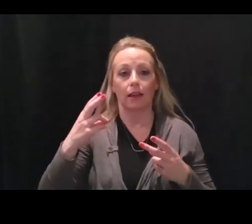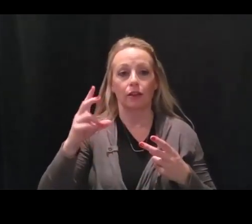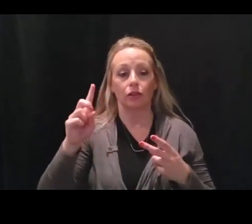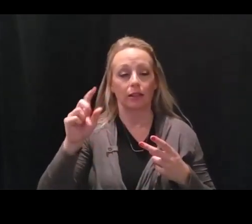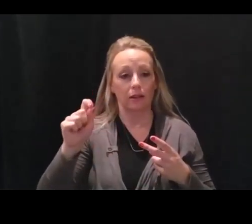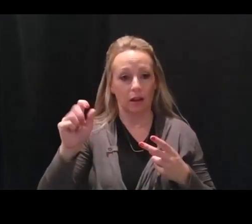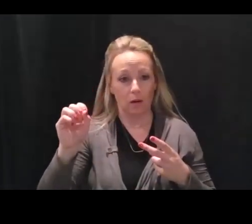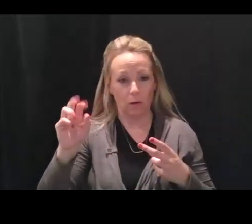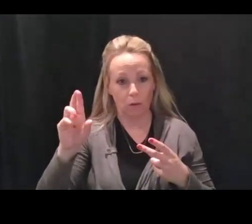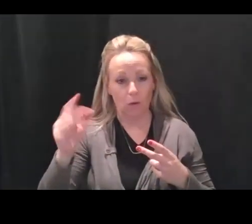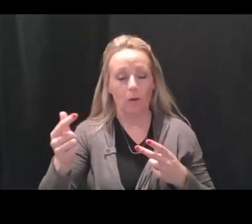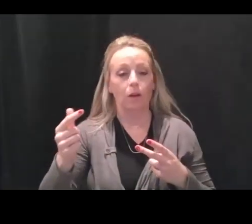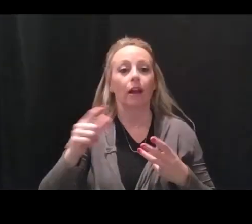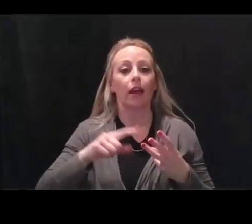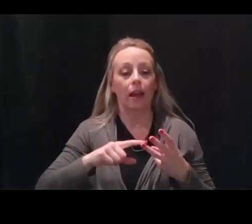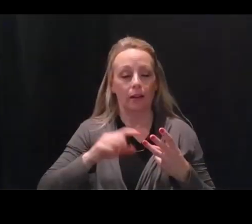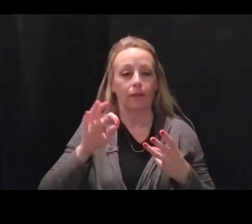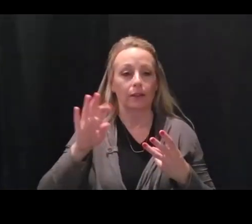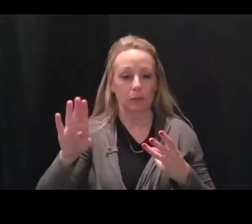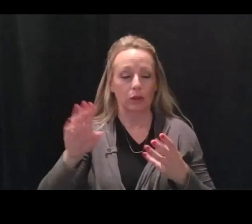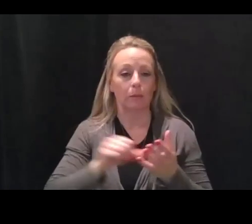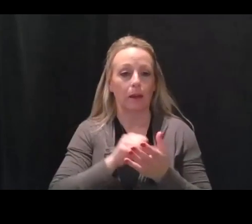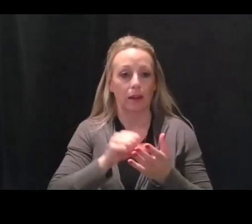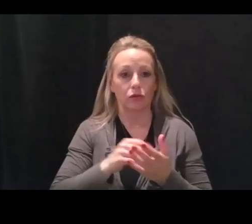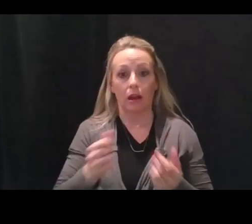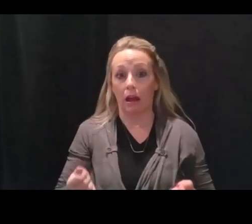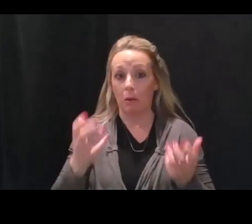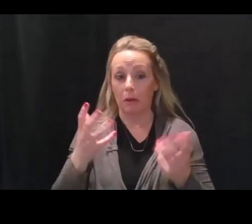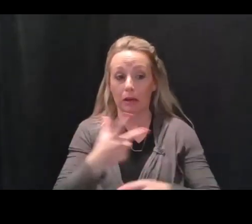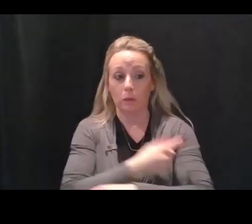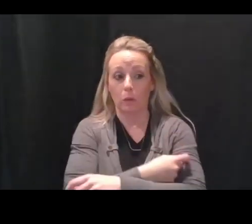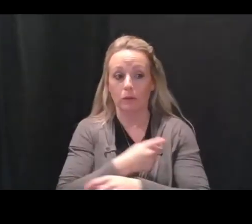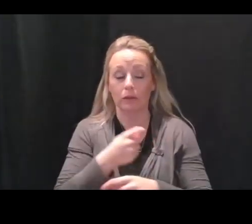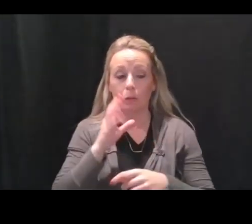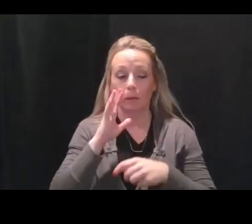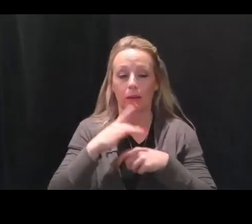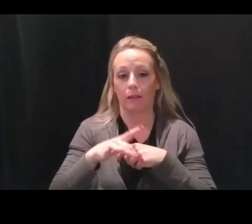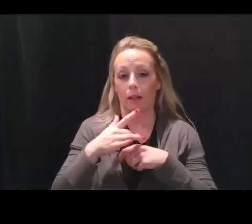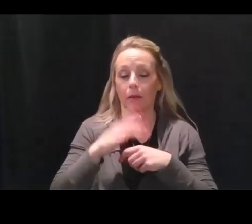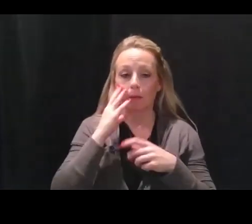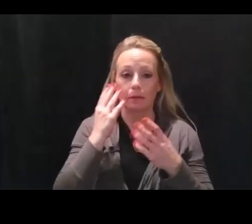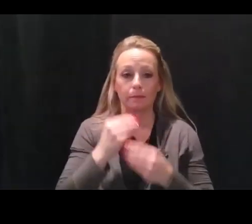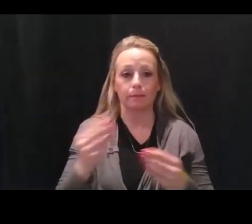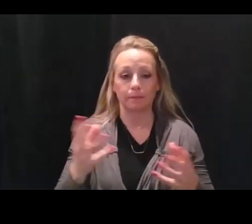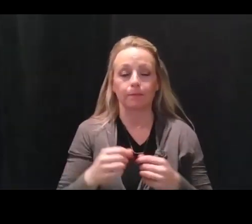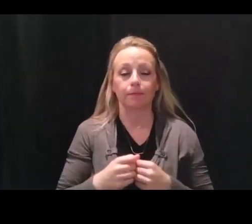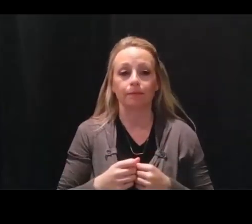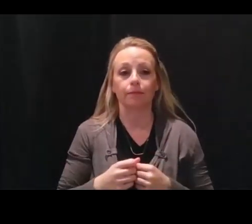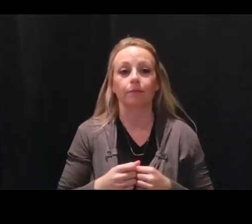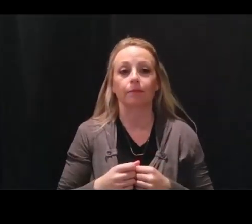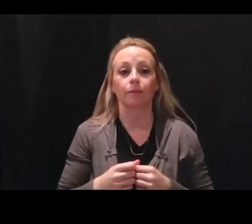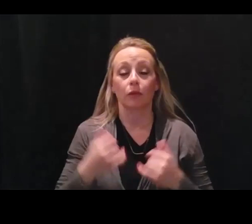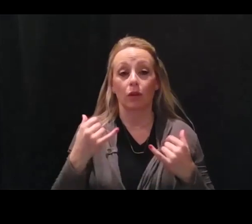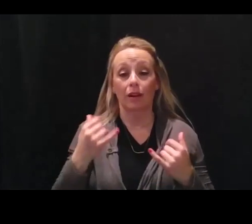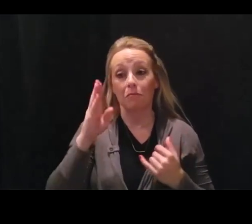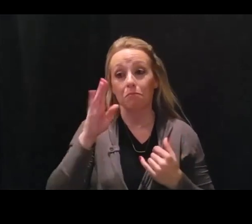richd.org, and our Facebook page with how many doses of vaccine will be available. Because we are a bi-state